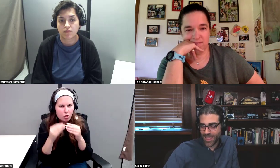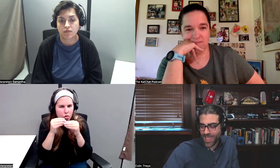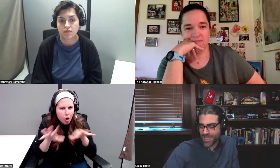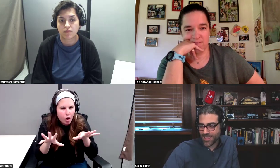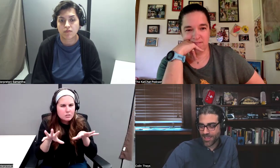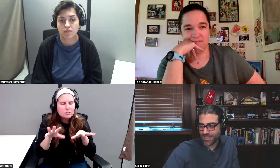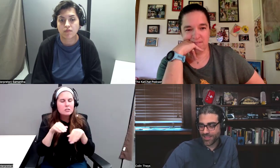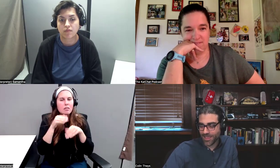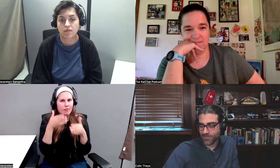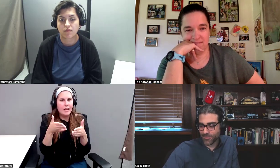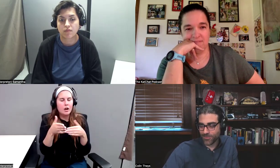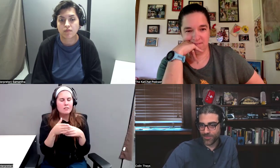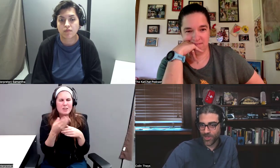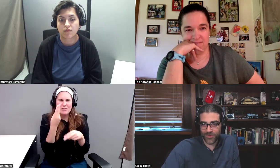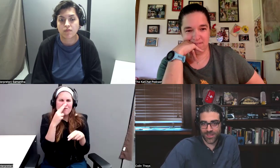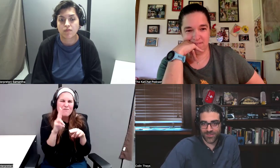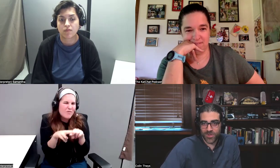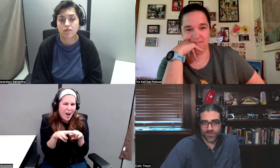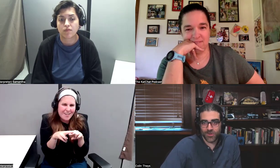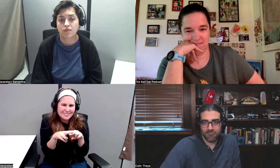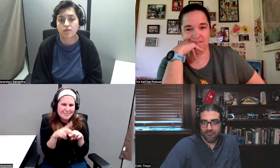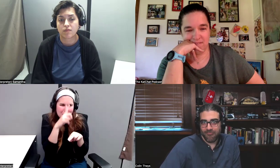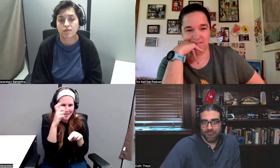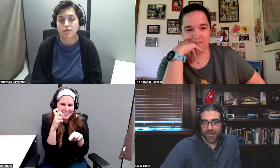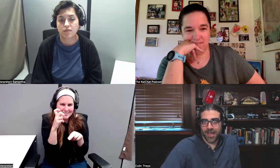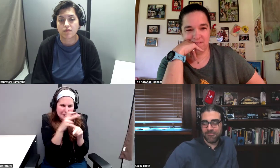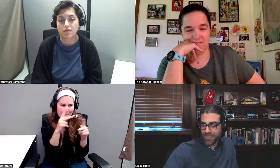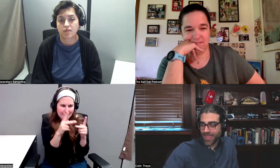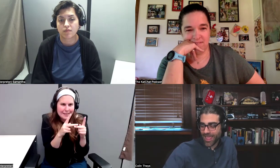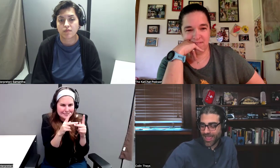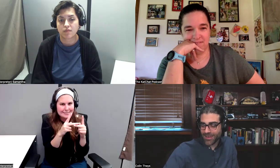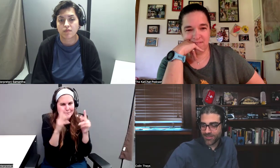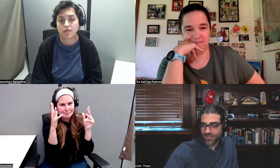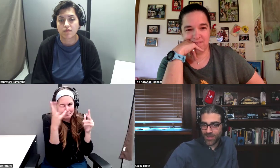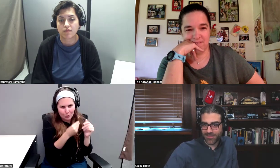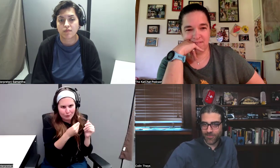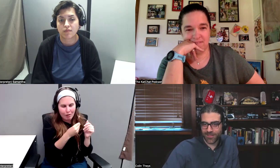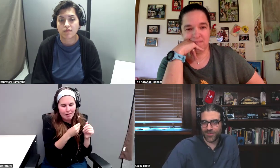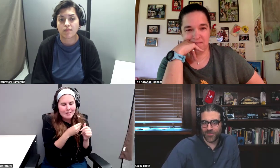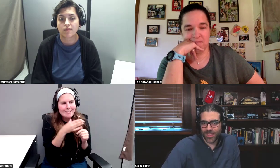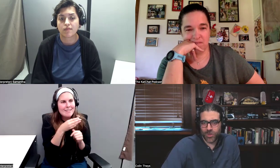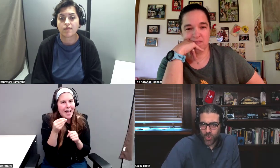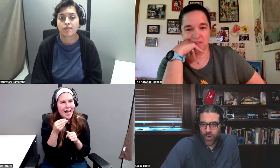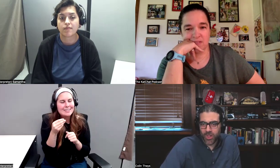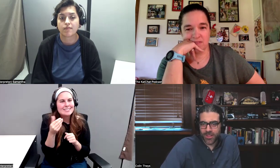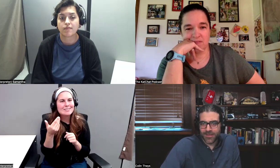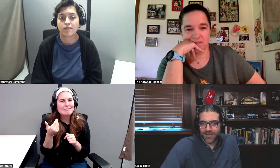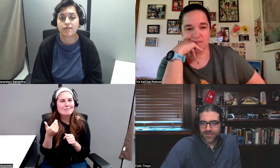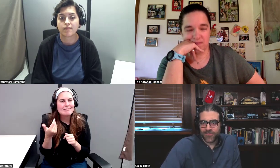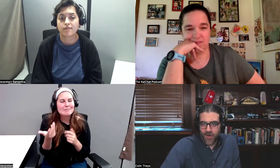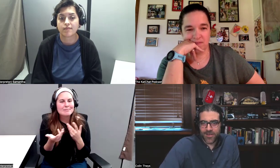because like Costa Rica is beautiful. Um, and we got to do some really